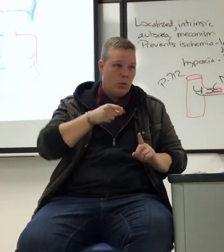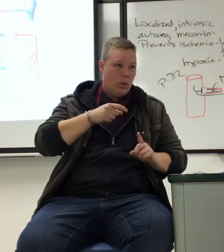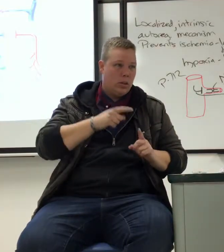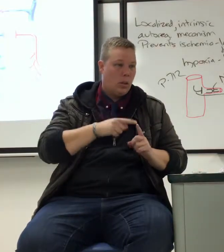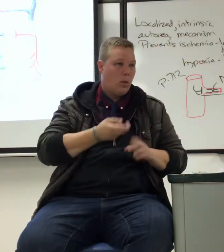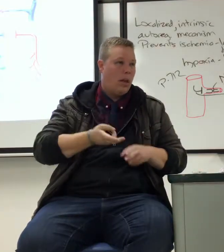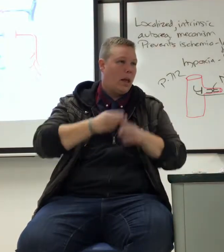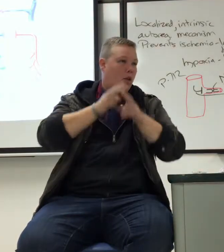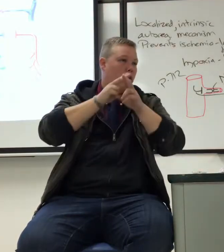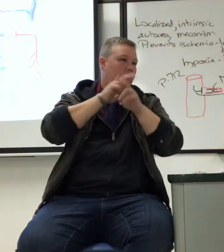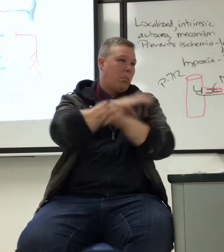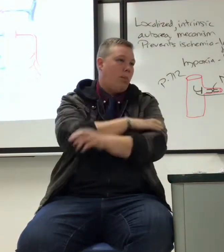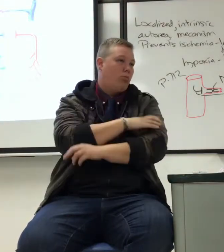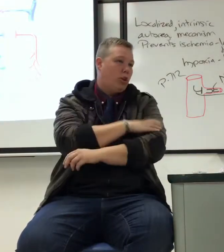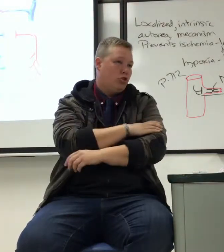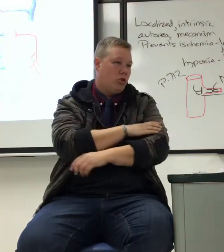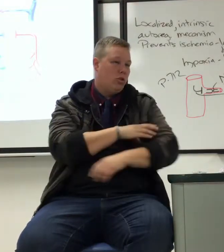pressure.